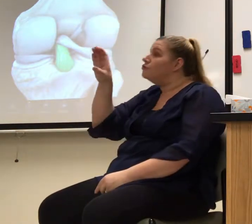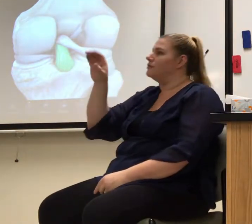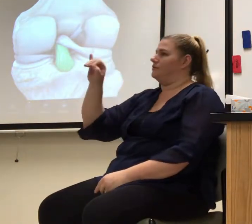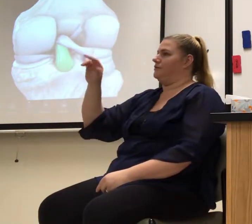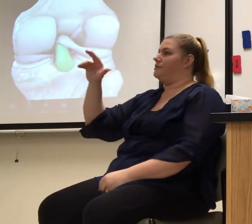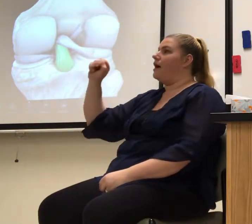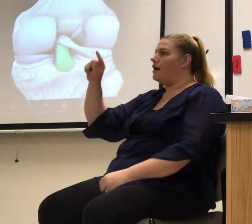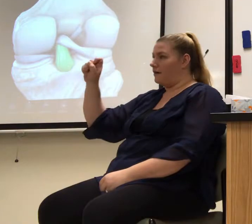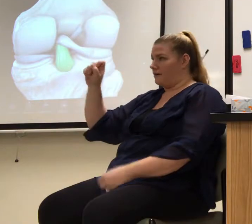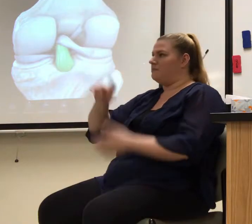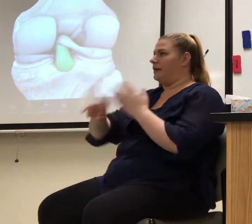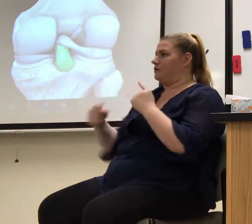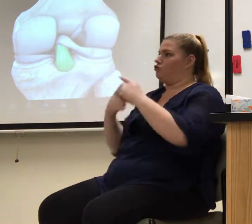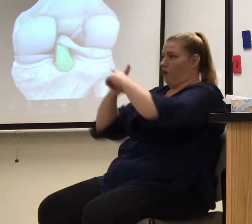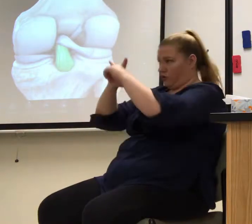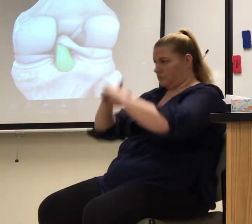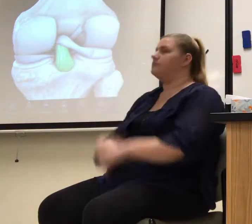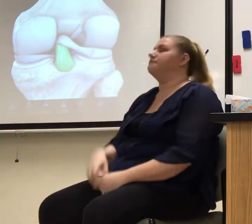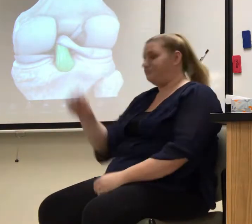Anterior